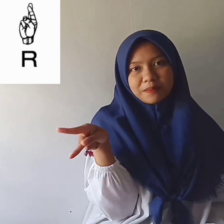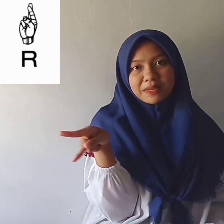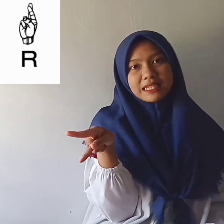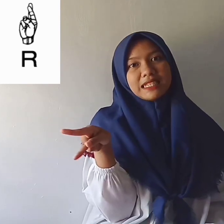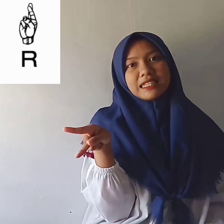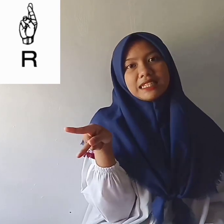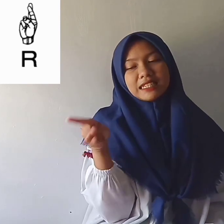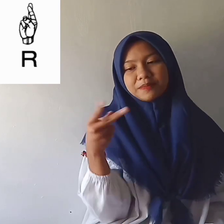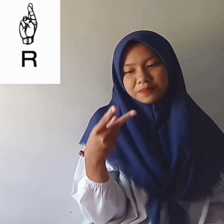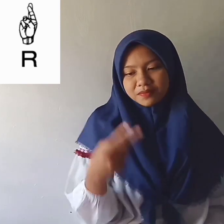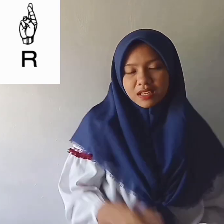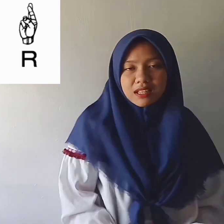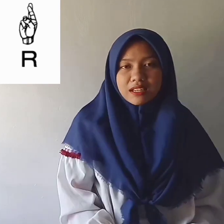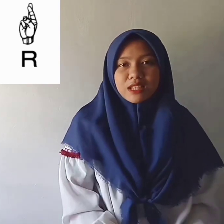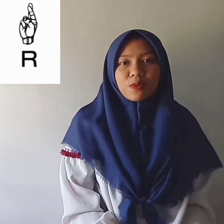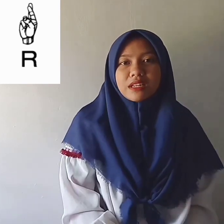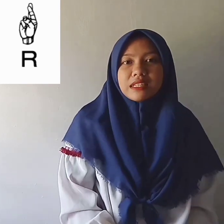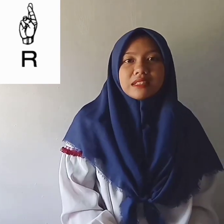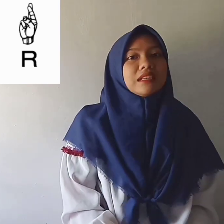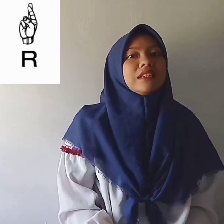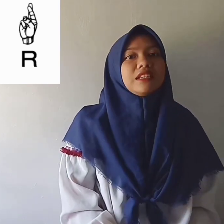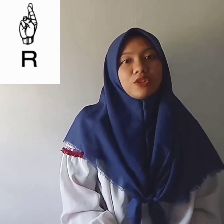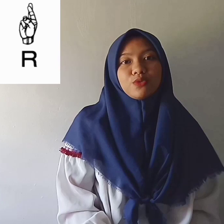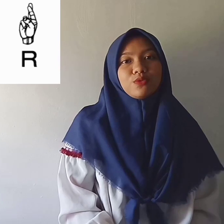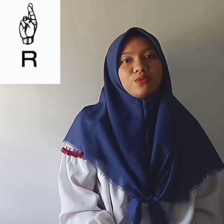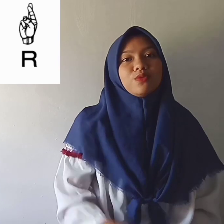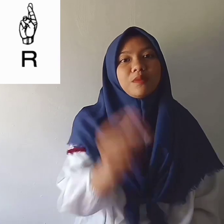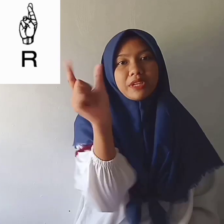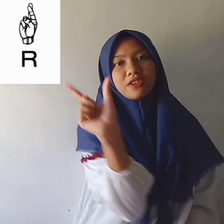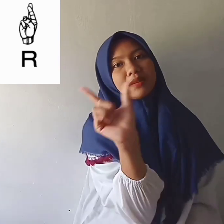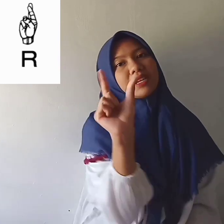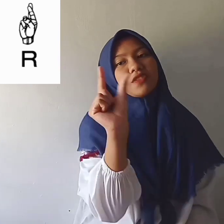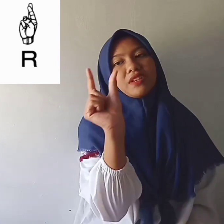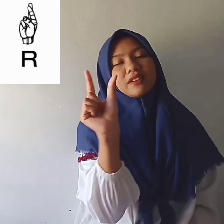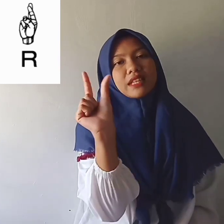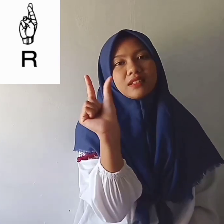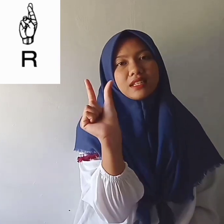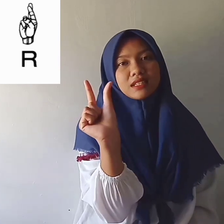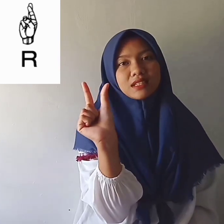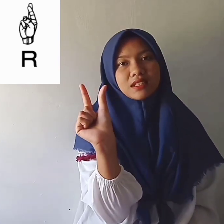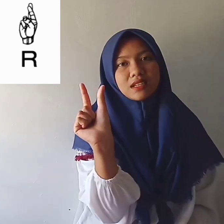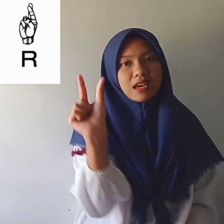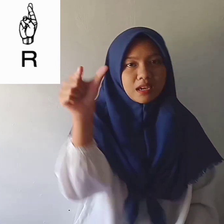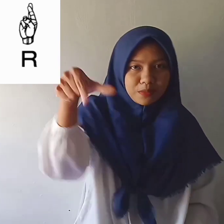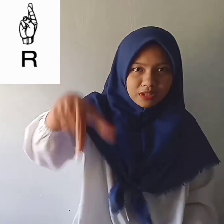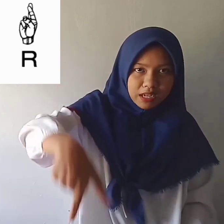P. The next one is Q. Make your fingers like this and point up